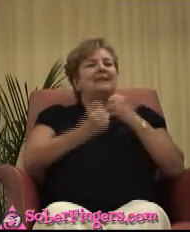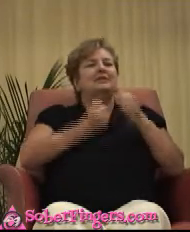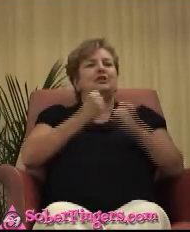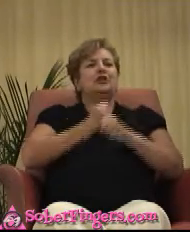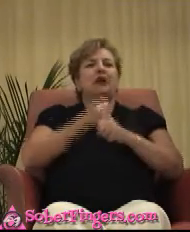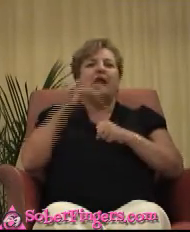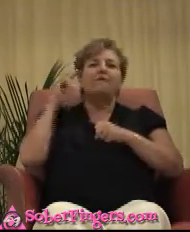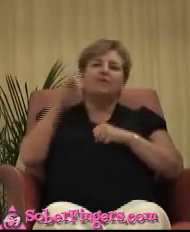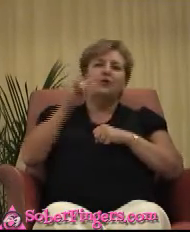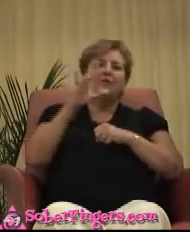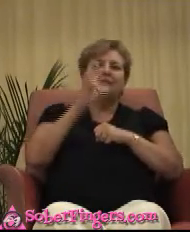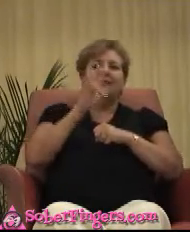Trusting me.